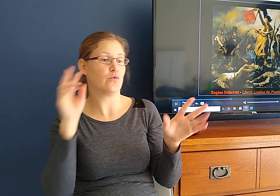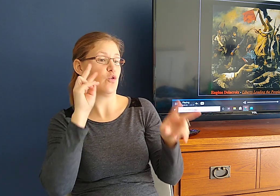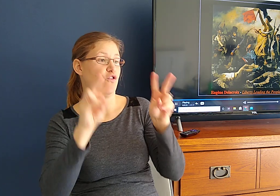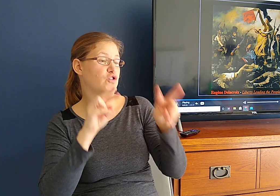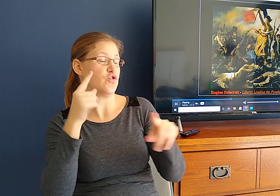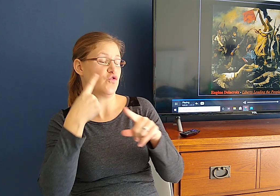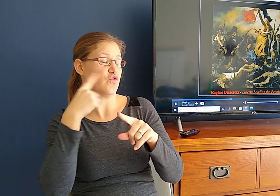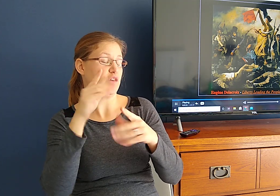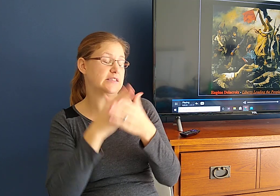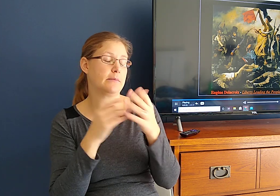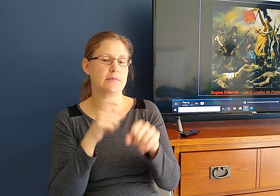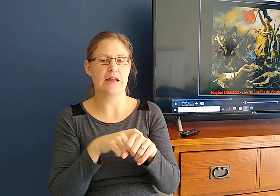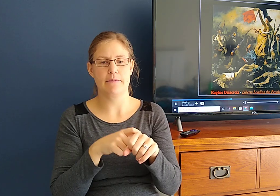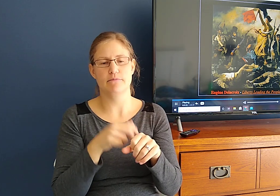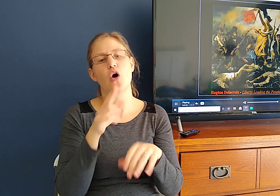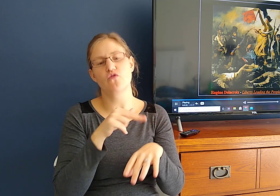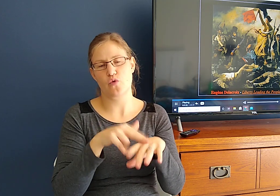It's of course returned to the walls